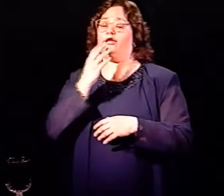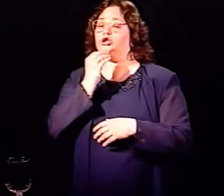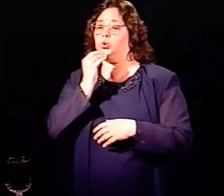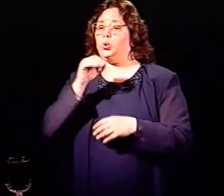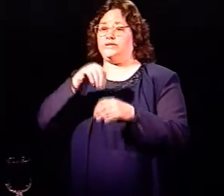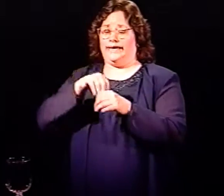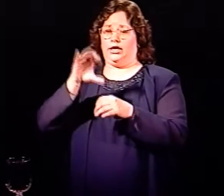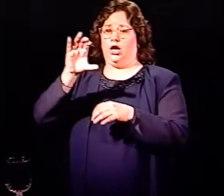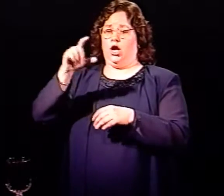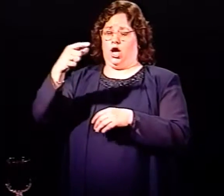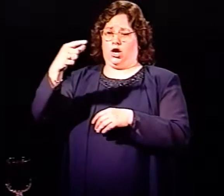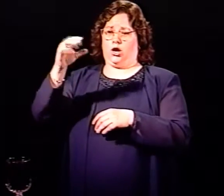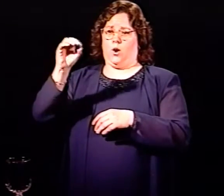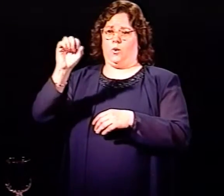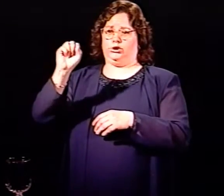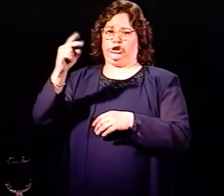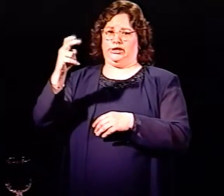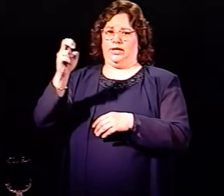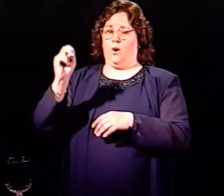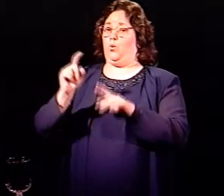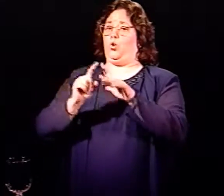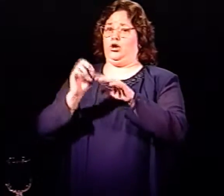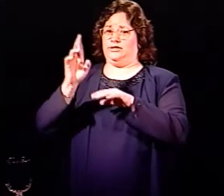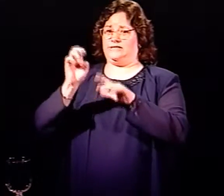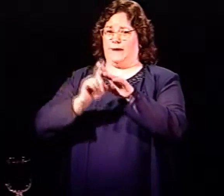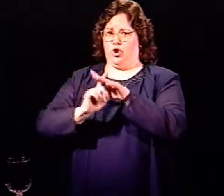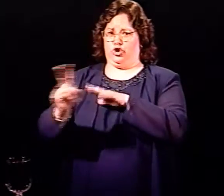Again, only the Jews in Goshen were spared.